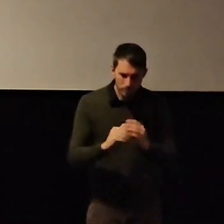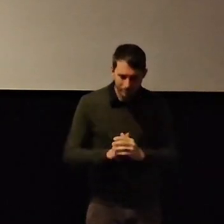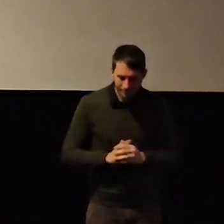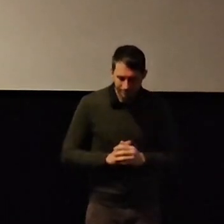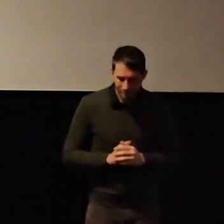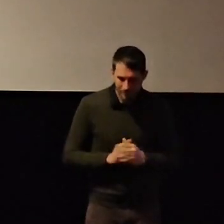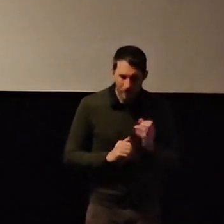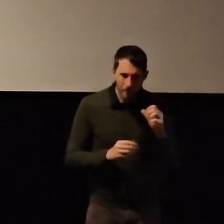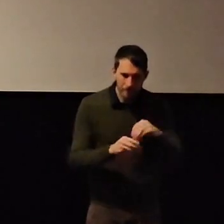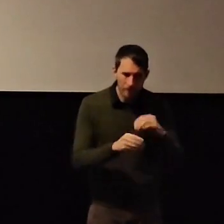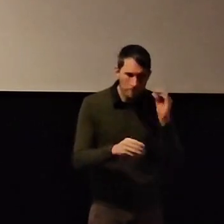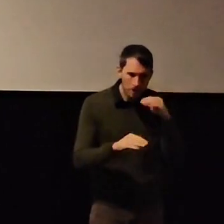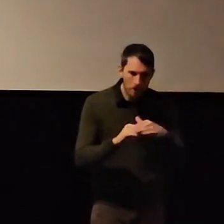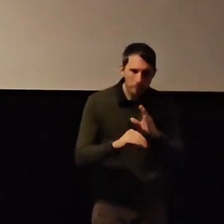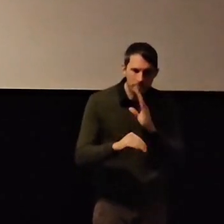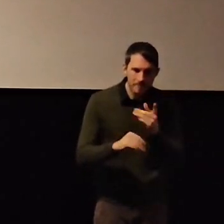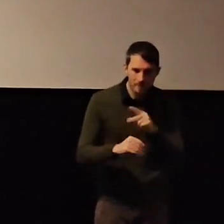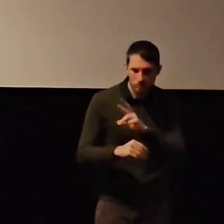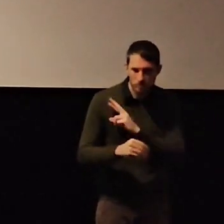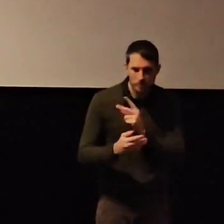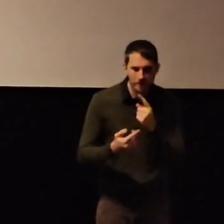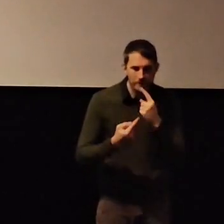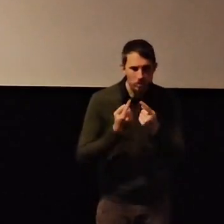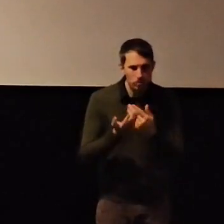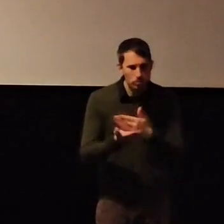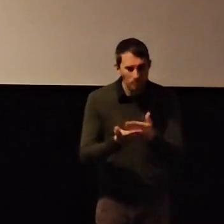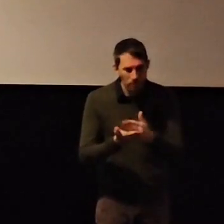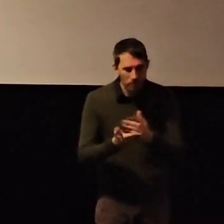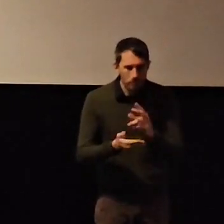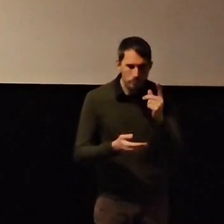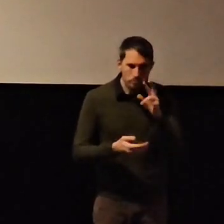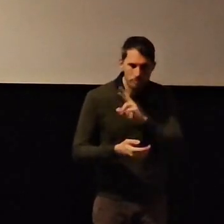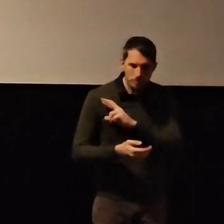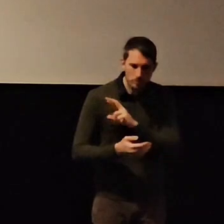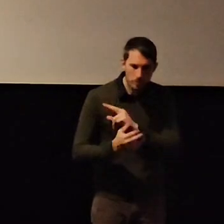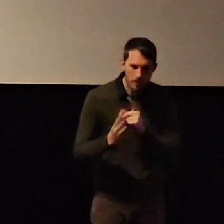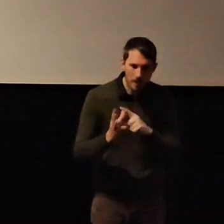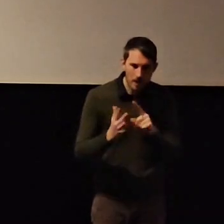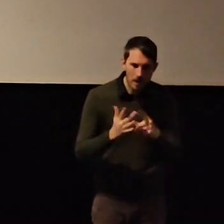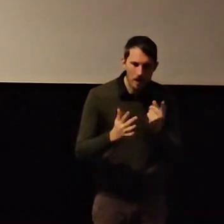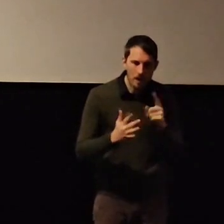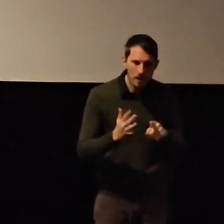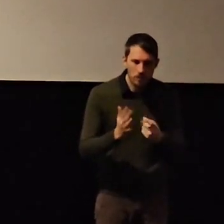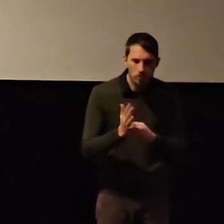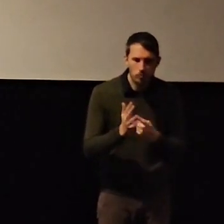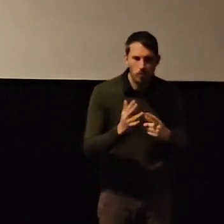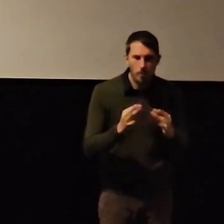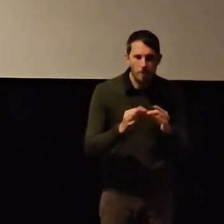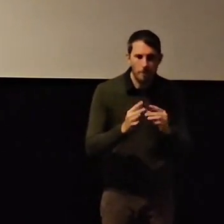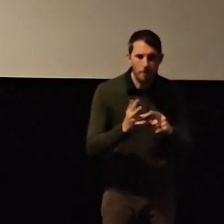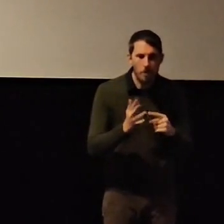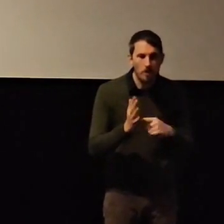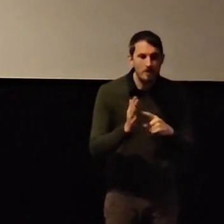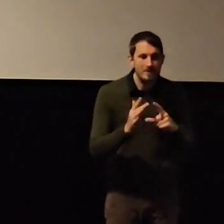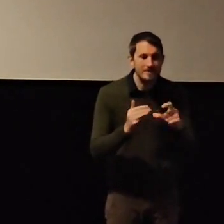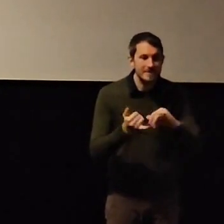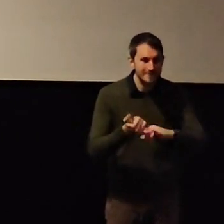committees on privacy and responsible information sharing, responsible AI, and robotics. I met Julia